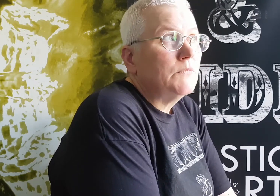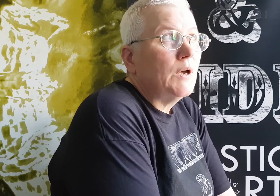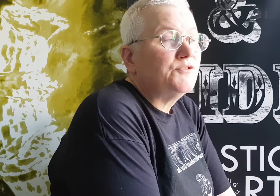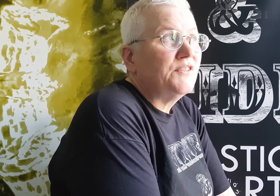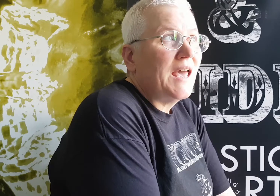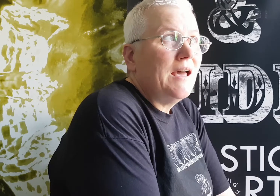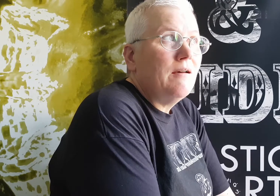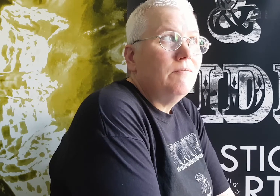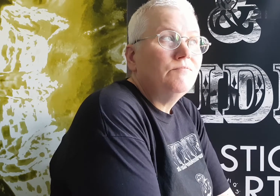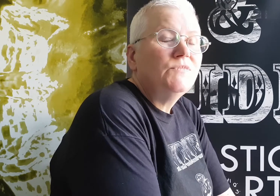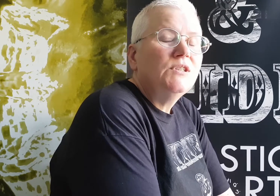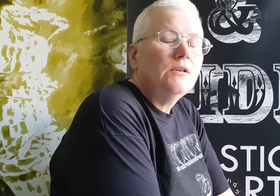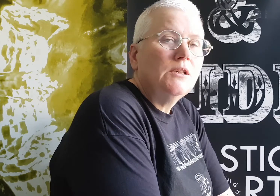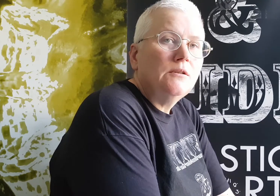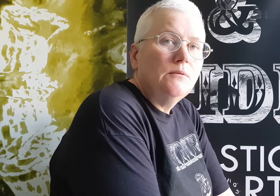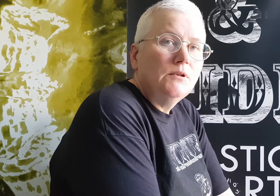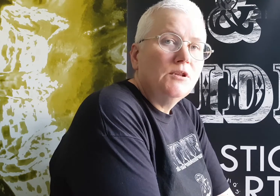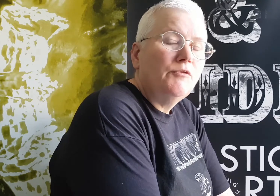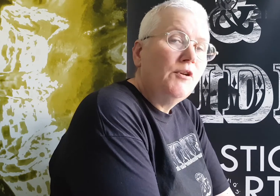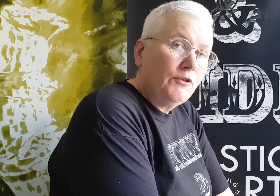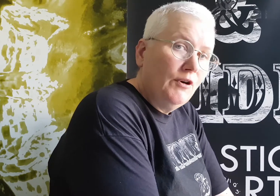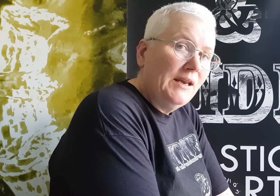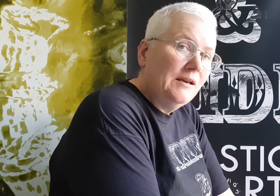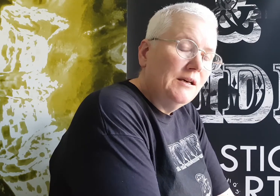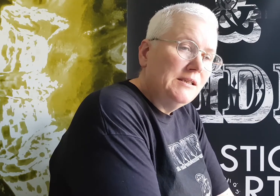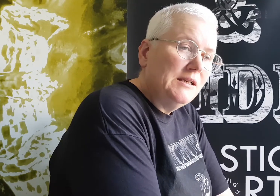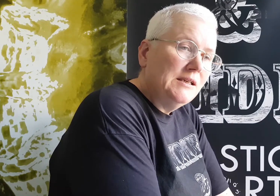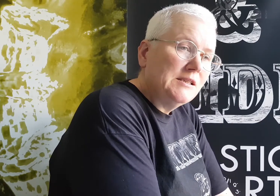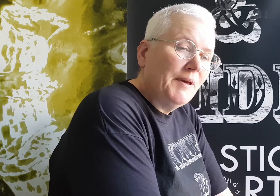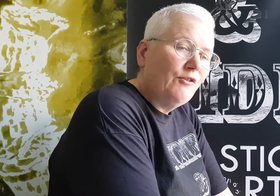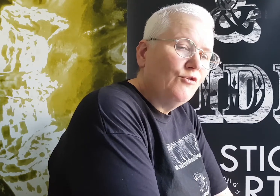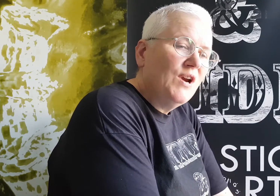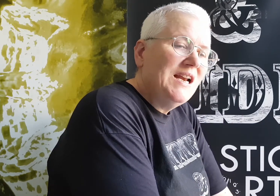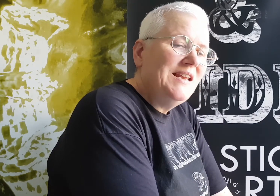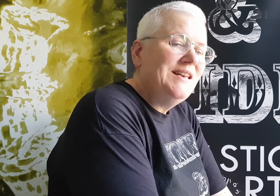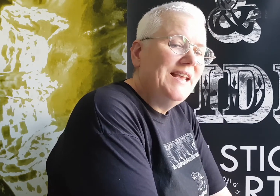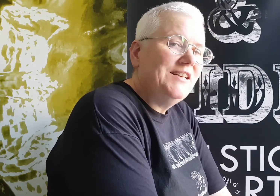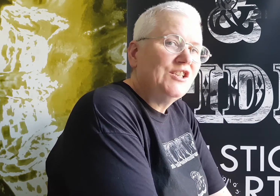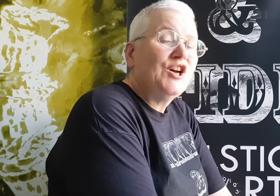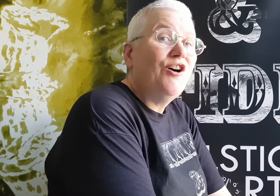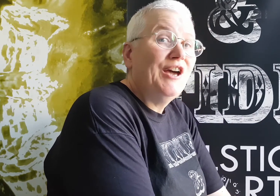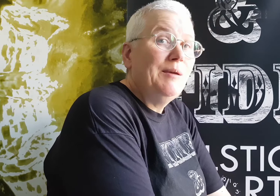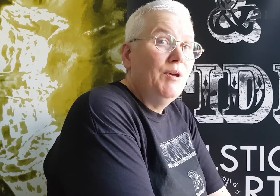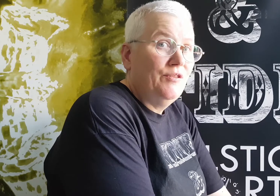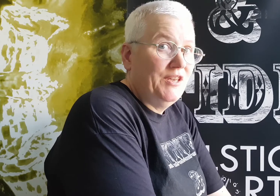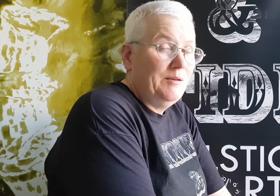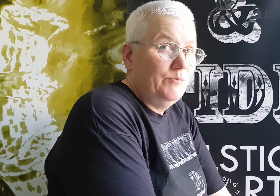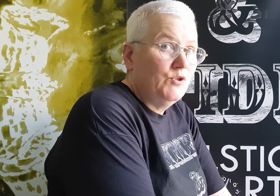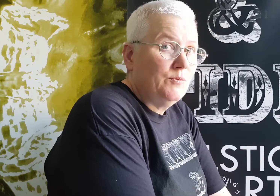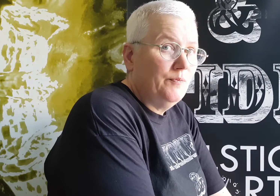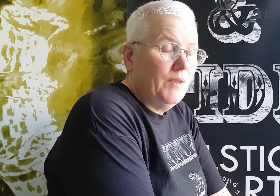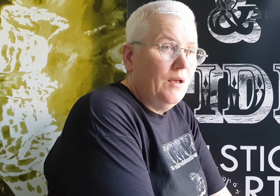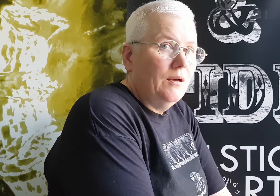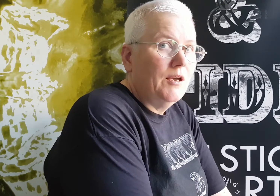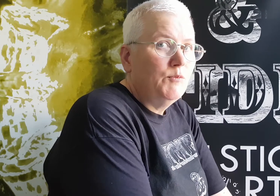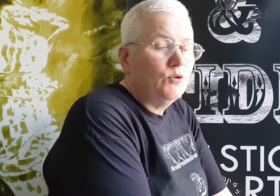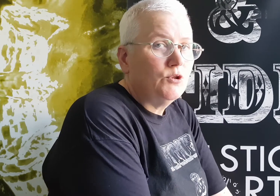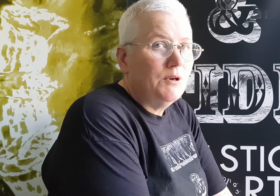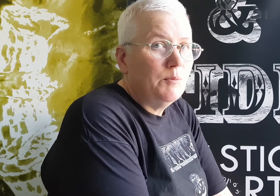After that, don't know. So if you've got any ideas about really neat time themes, I am not doing a book